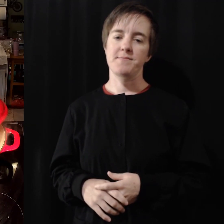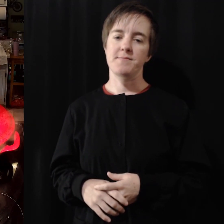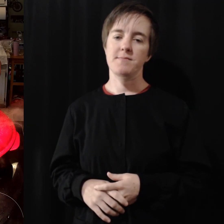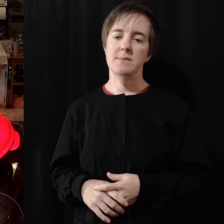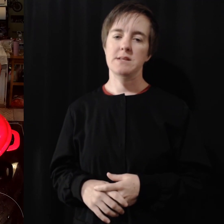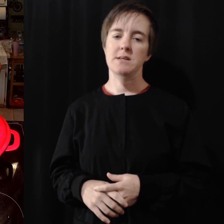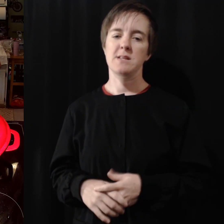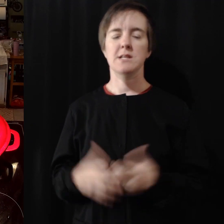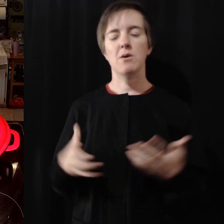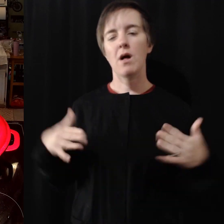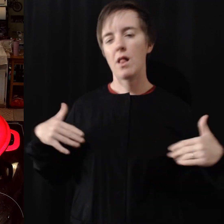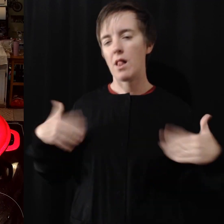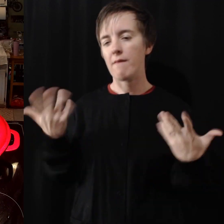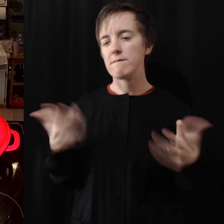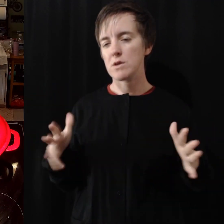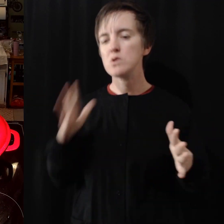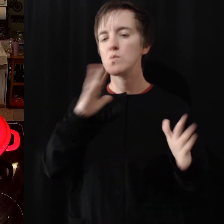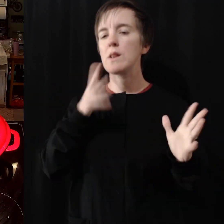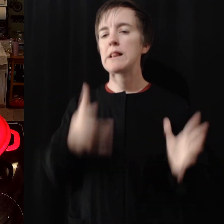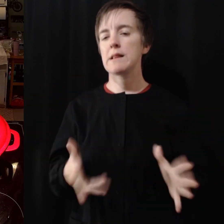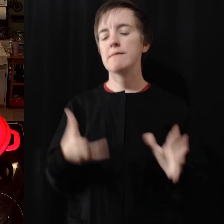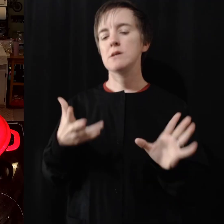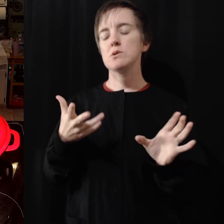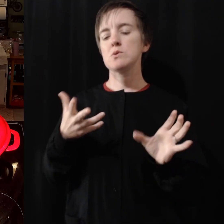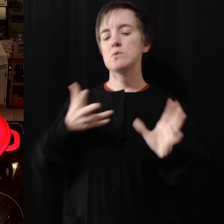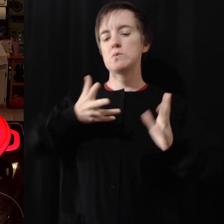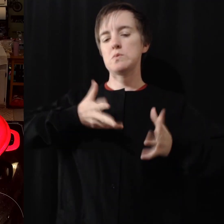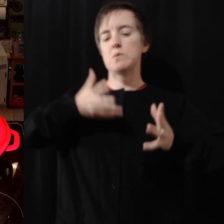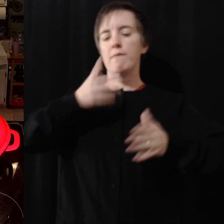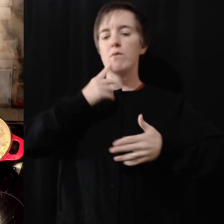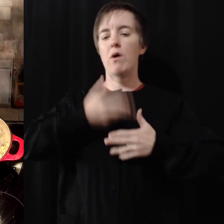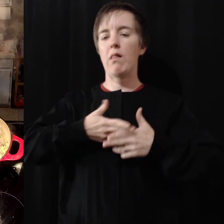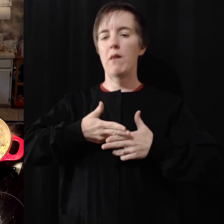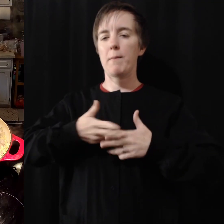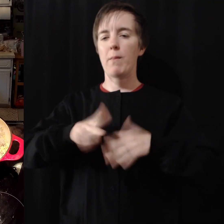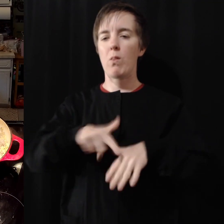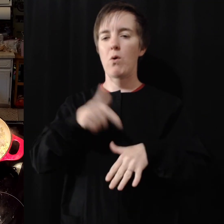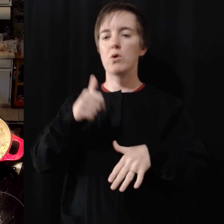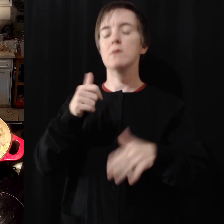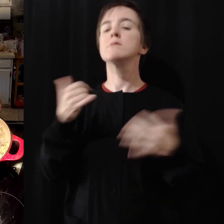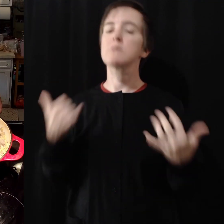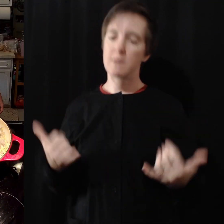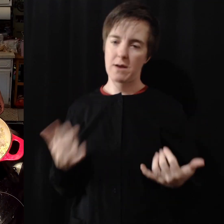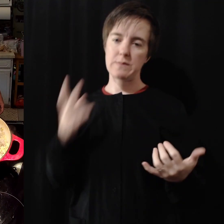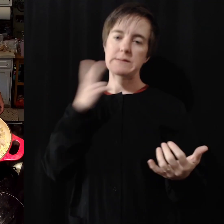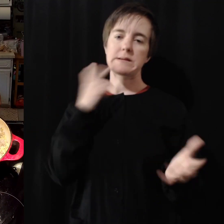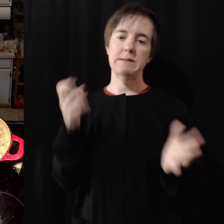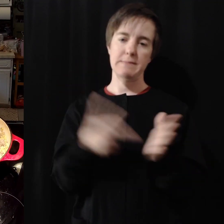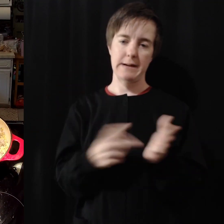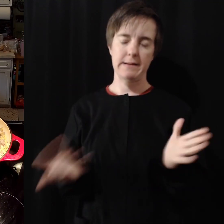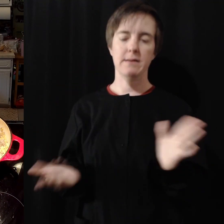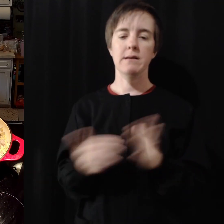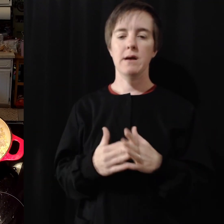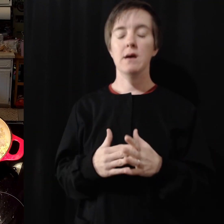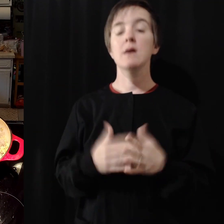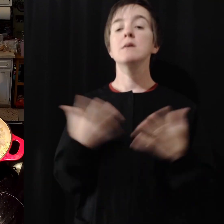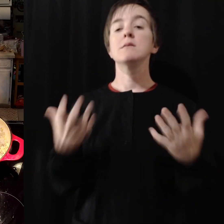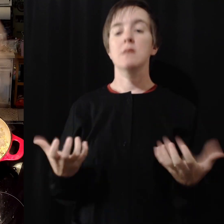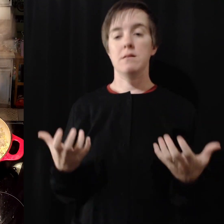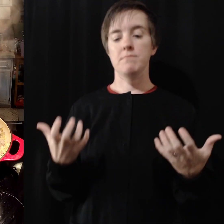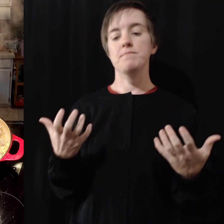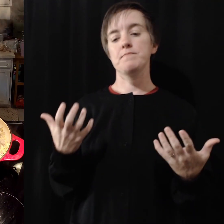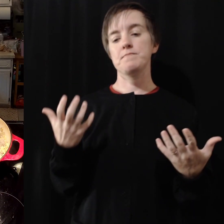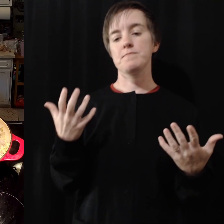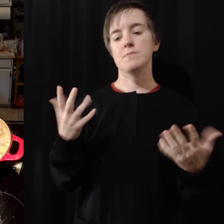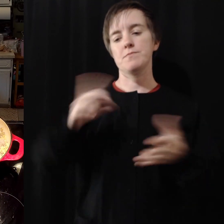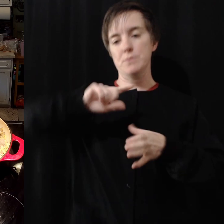So not quite done, so we're going to let that sit for a little bit longer. And here we're back at it. Adding